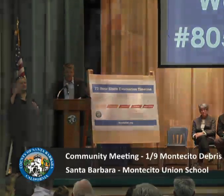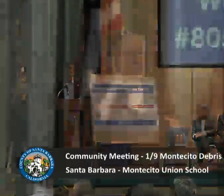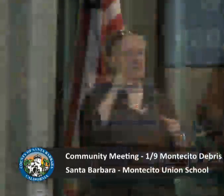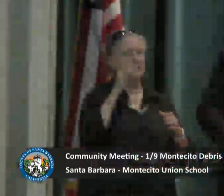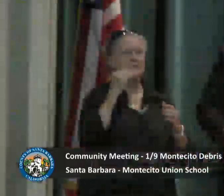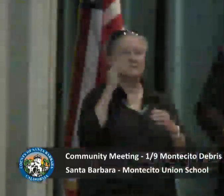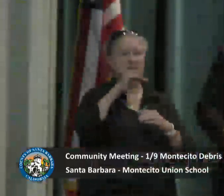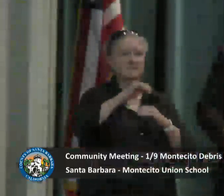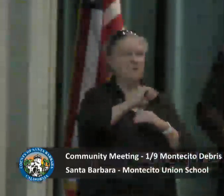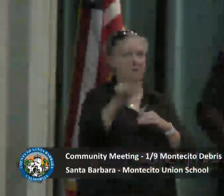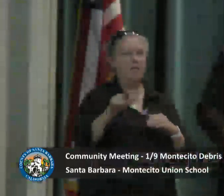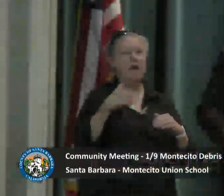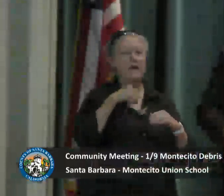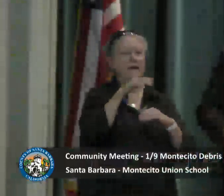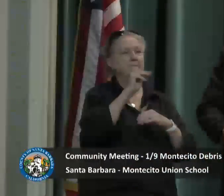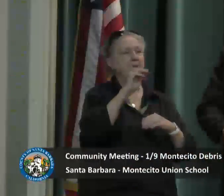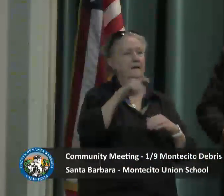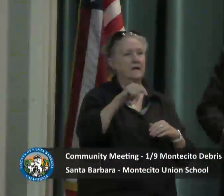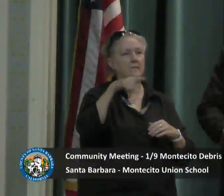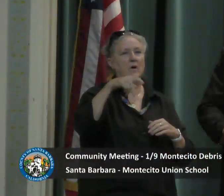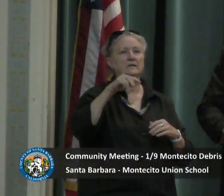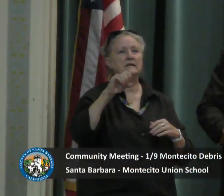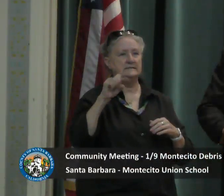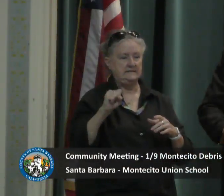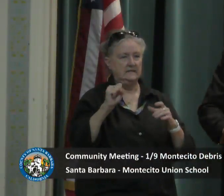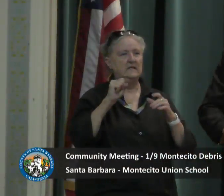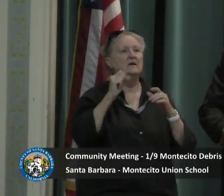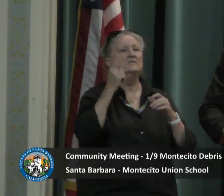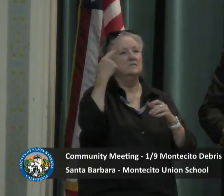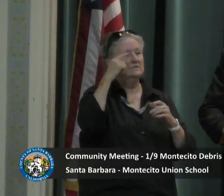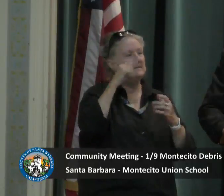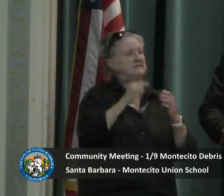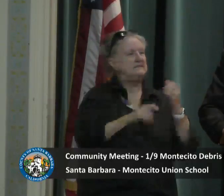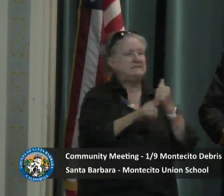Good evening, everyone. Matt Pontes, Assistant CEO.